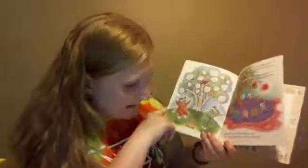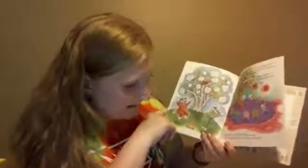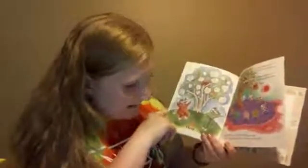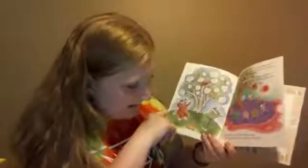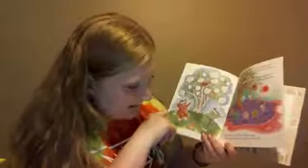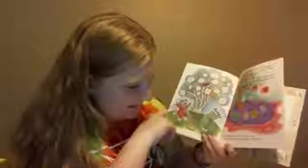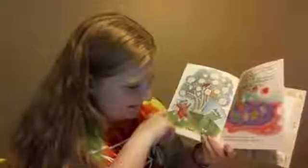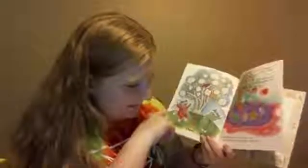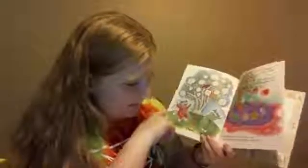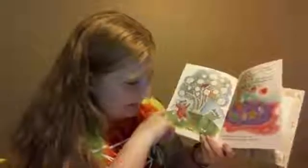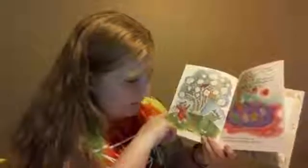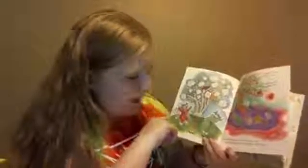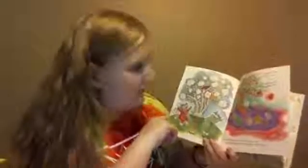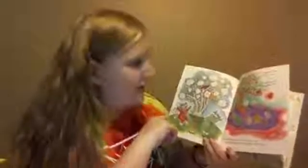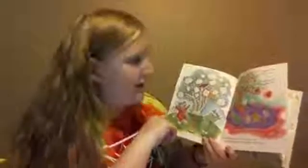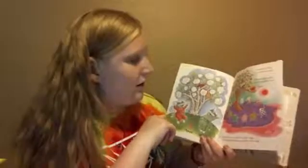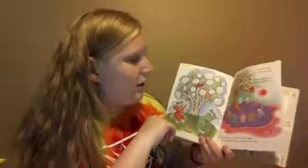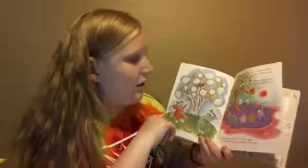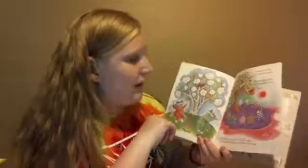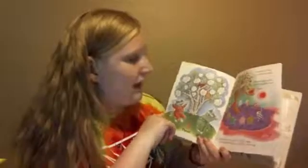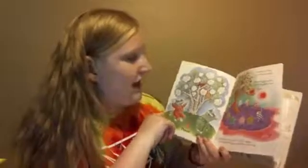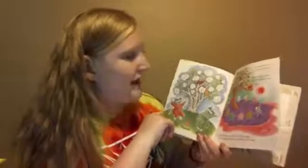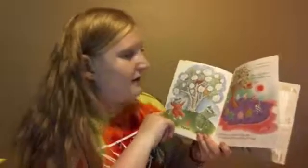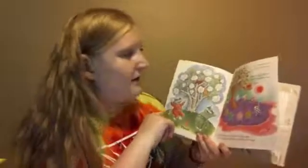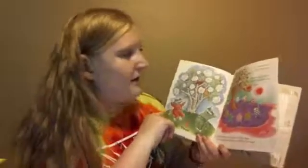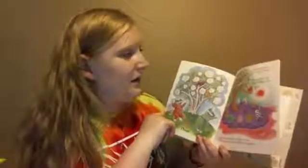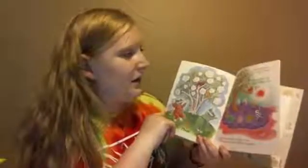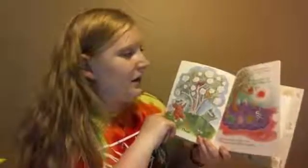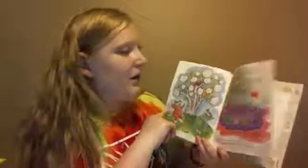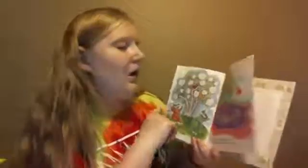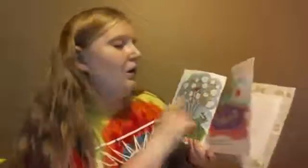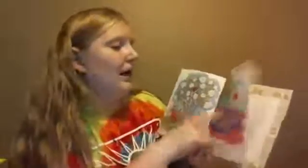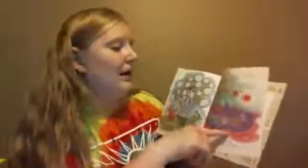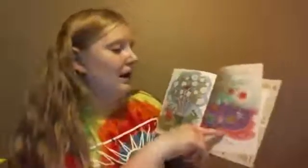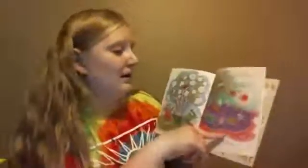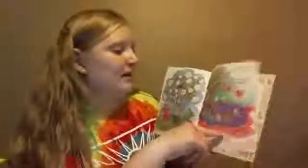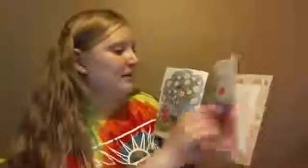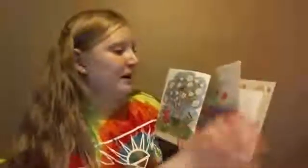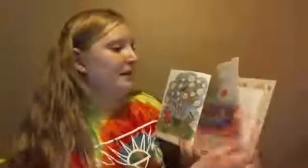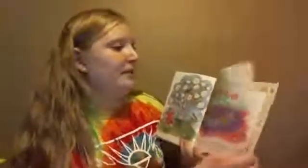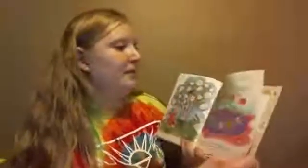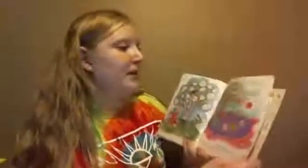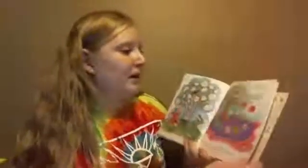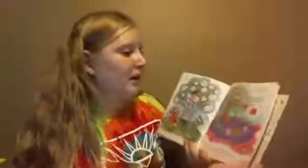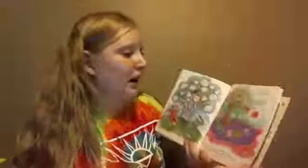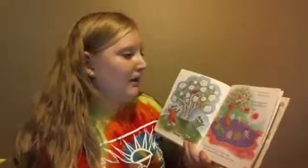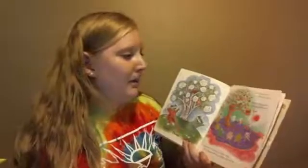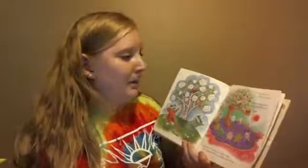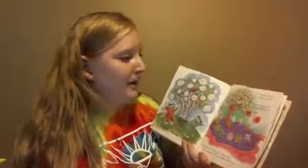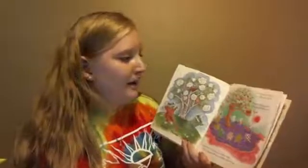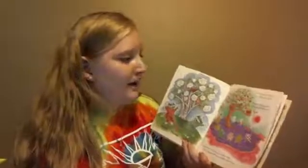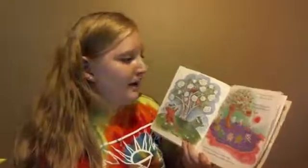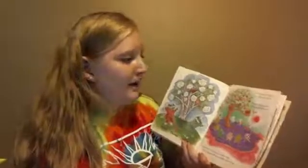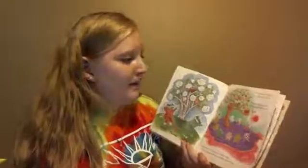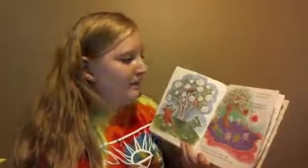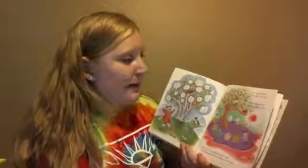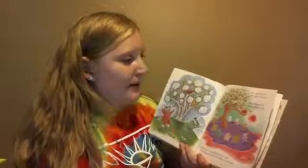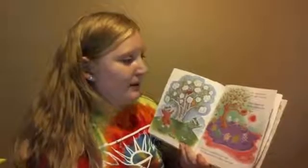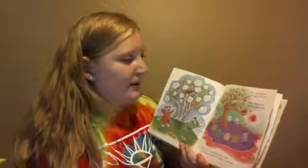that dance about on little short legs. Oh wait, I missed part. Of a purple land in a pale